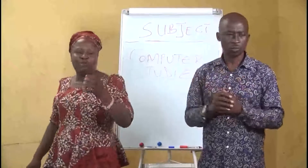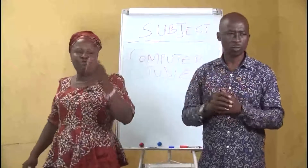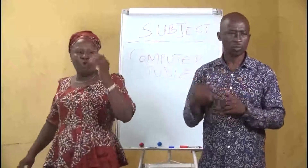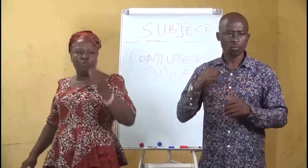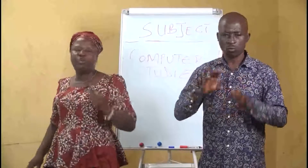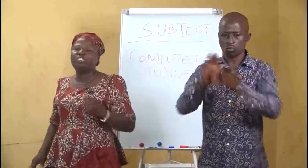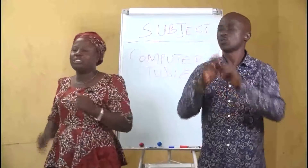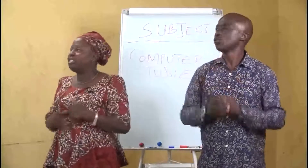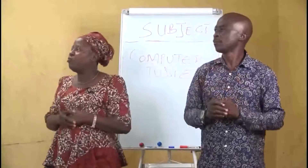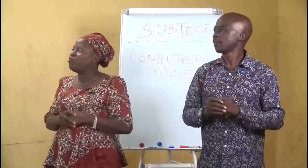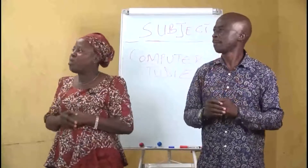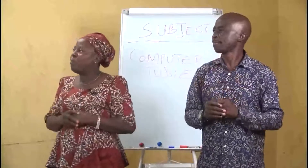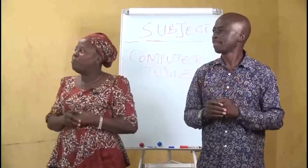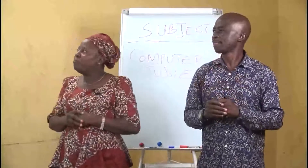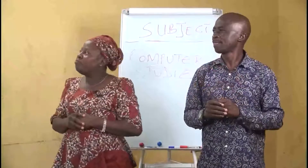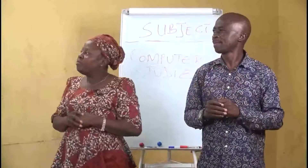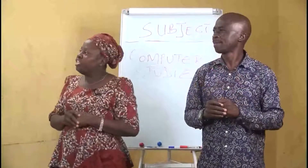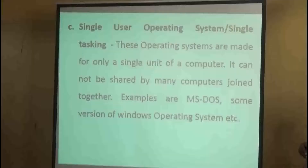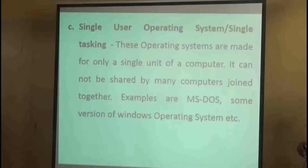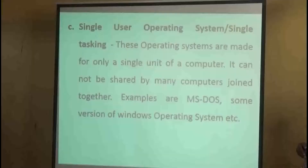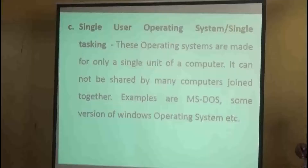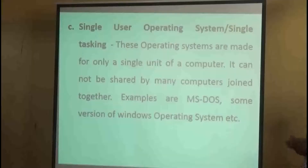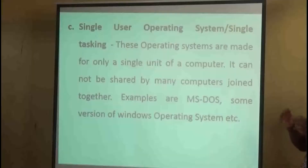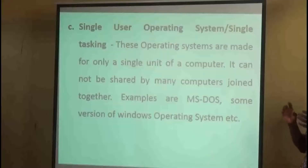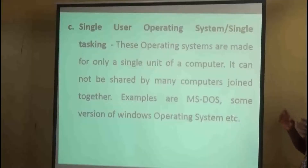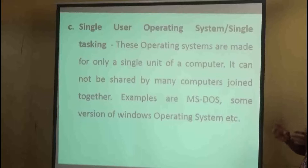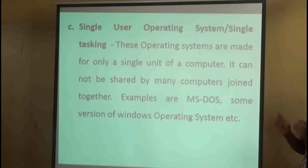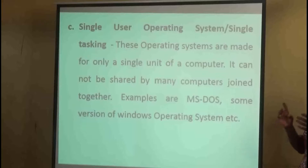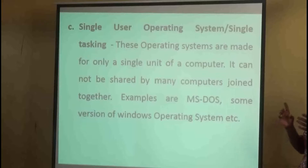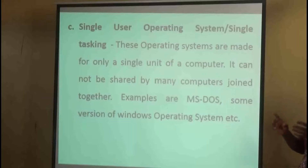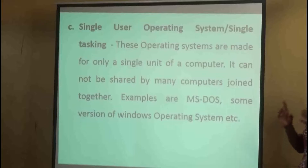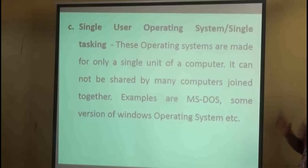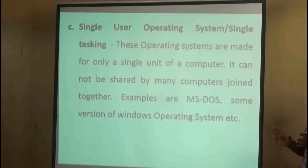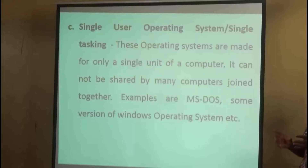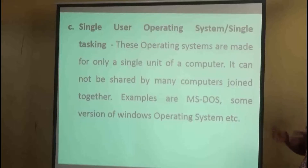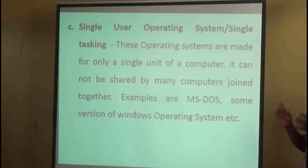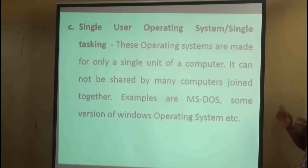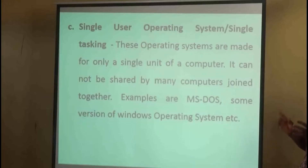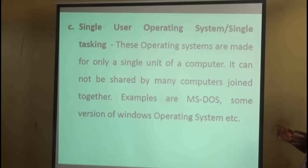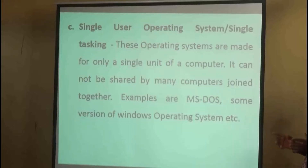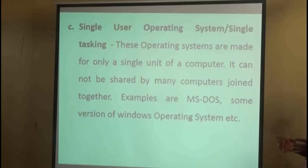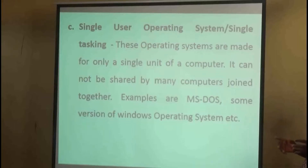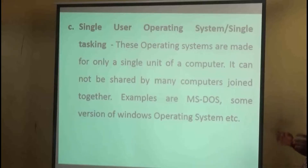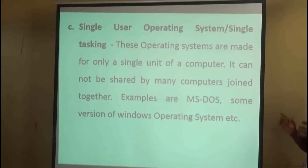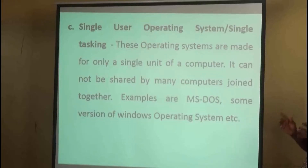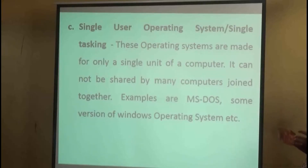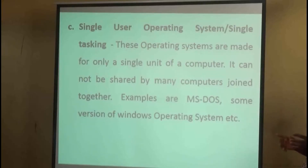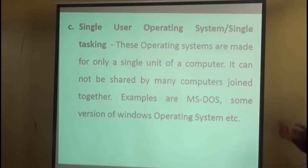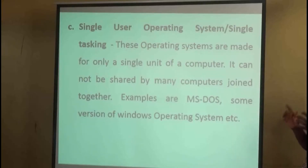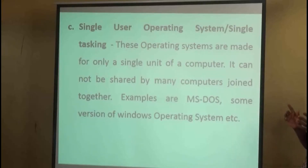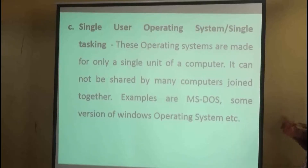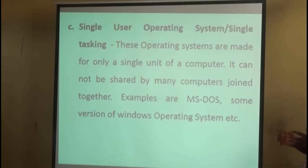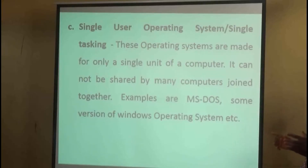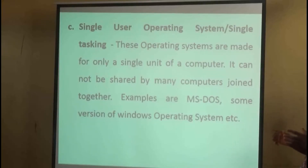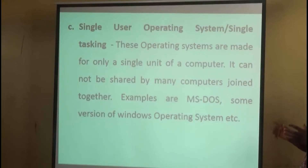next type of operating system. It is single user operating system